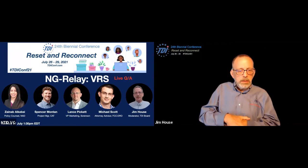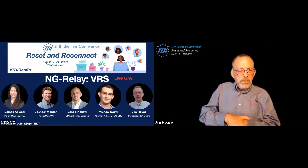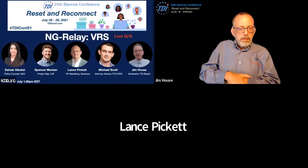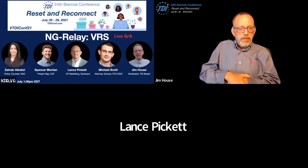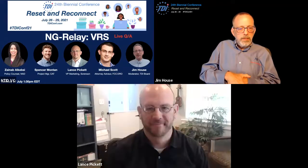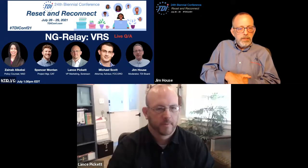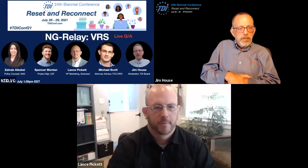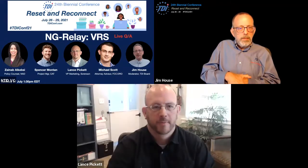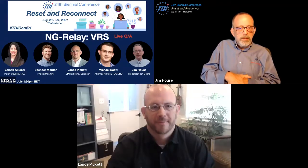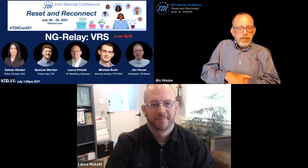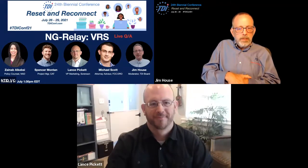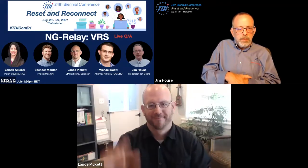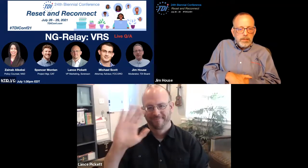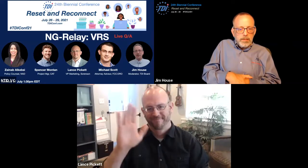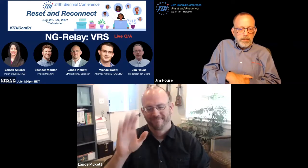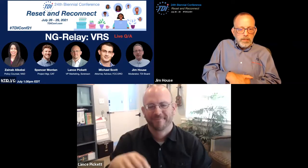move on to Lance.